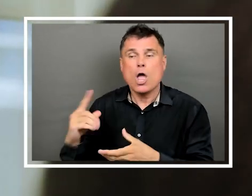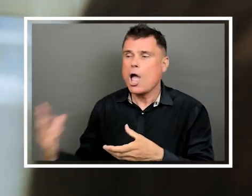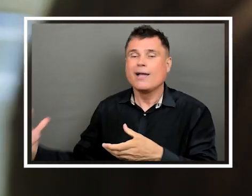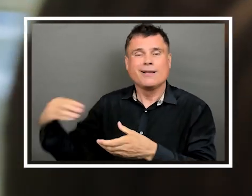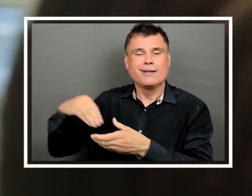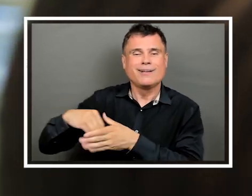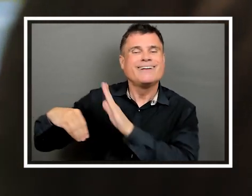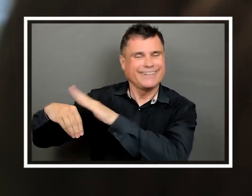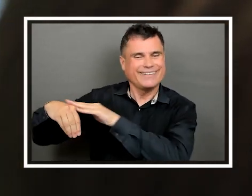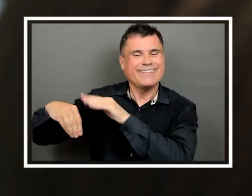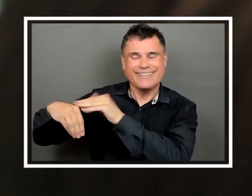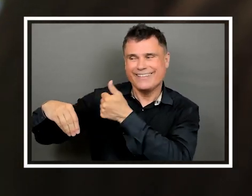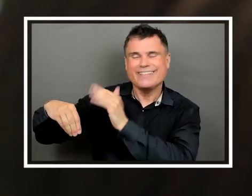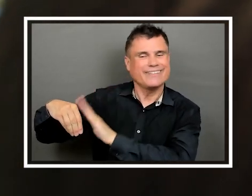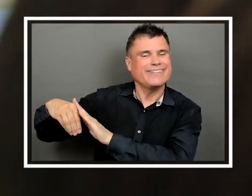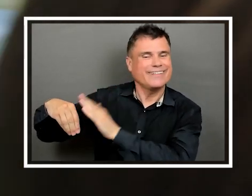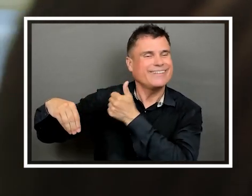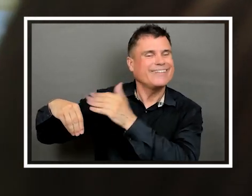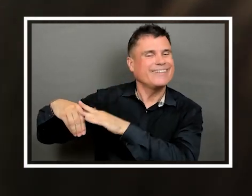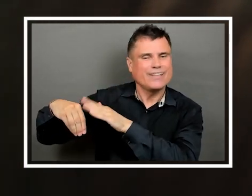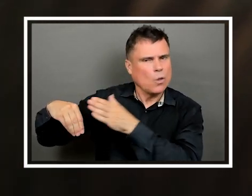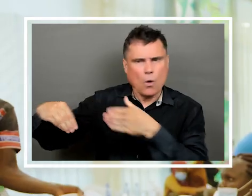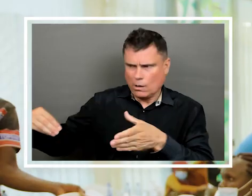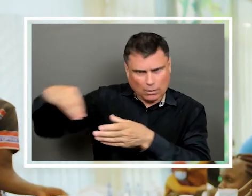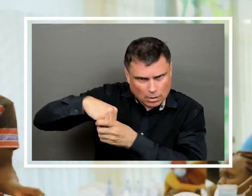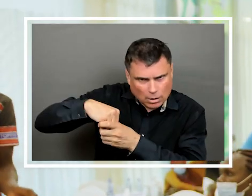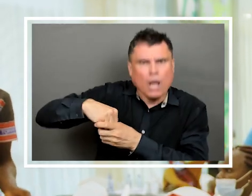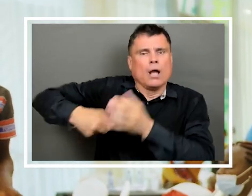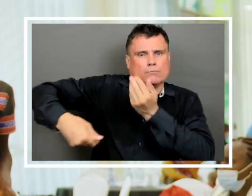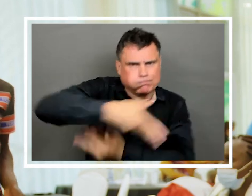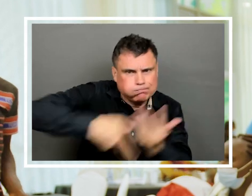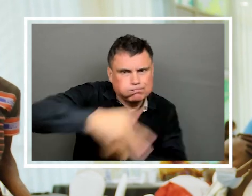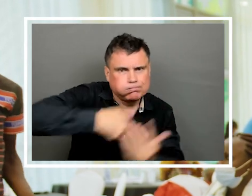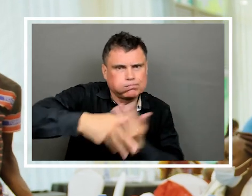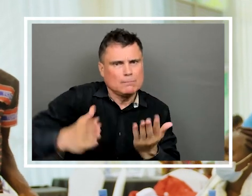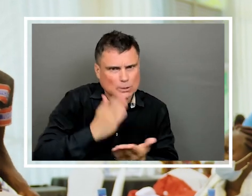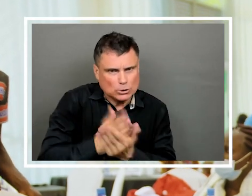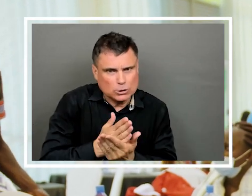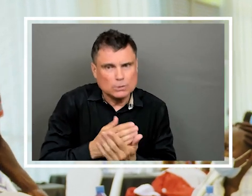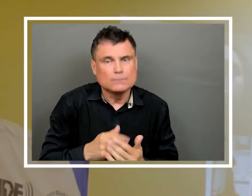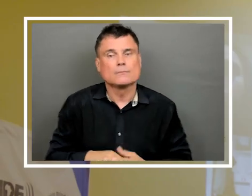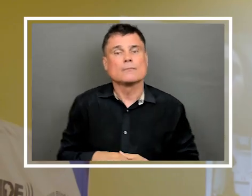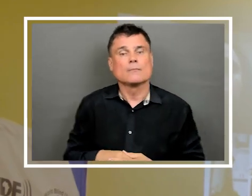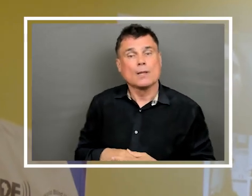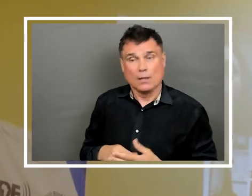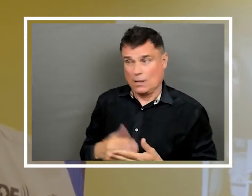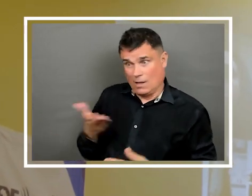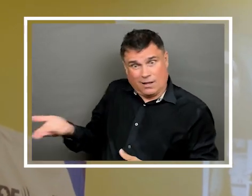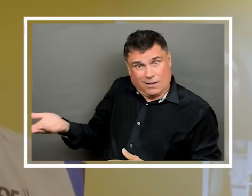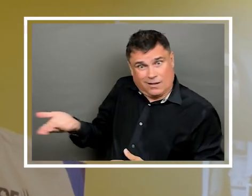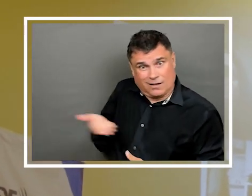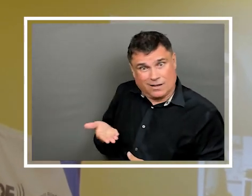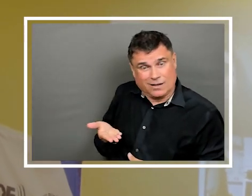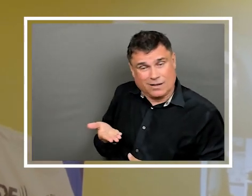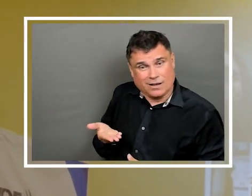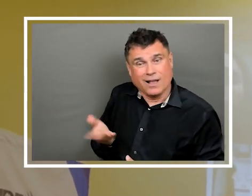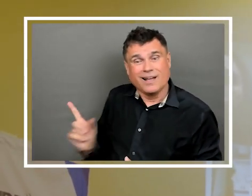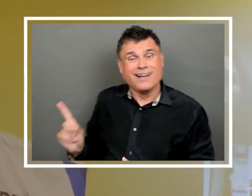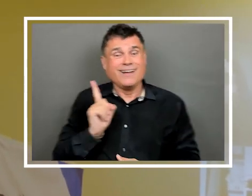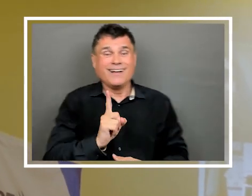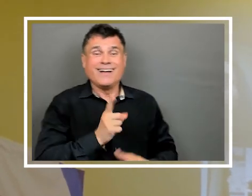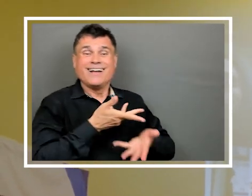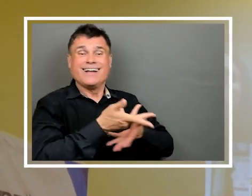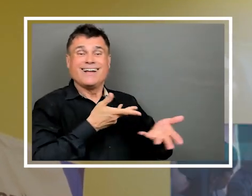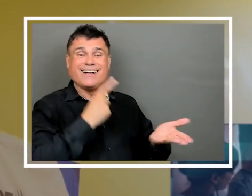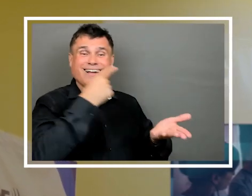involve us in a superficial or empty way where we're invited to attend but cannot contribute to making